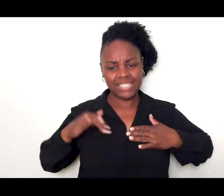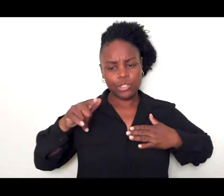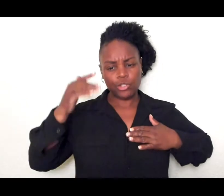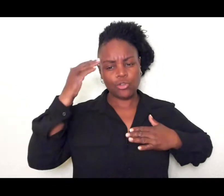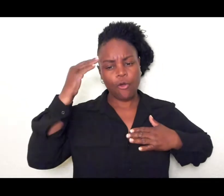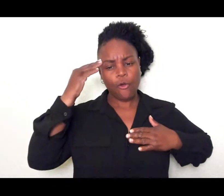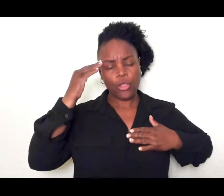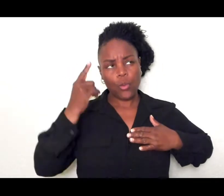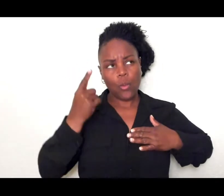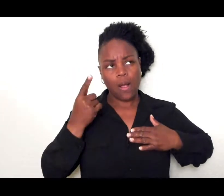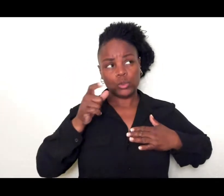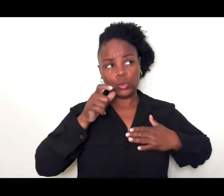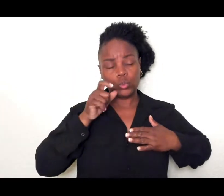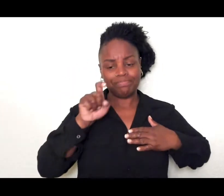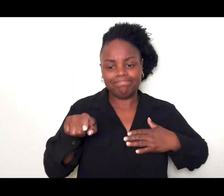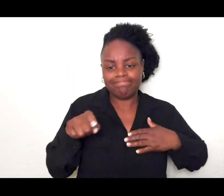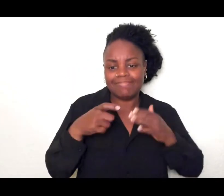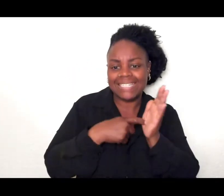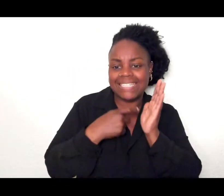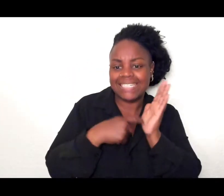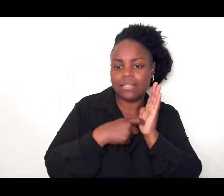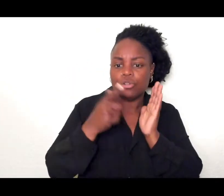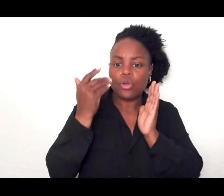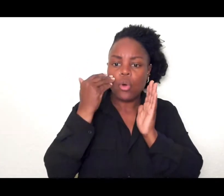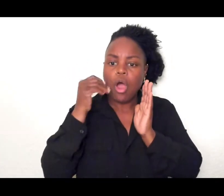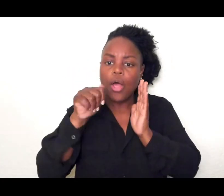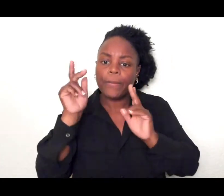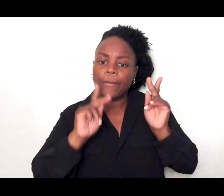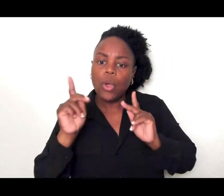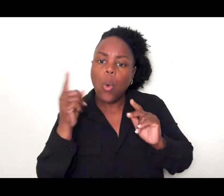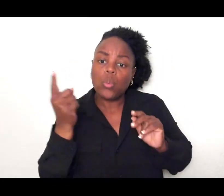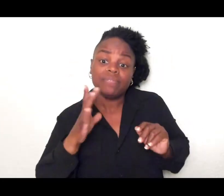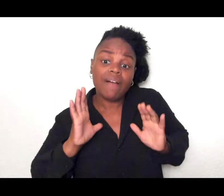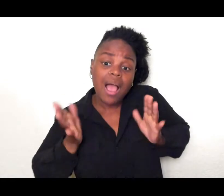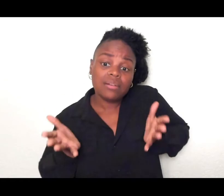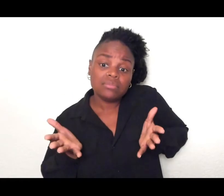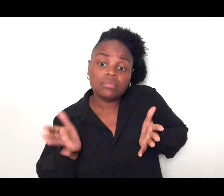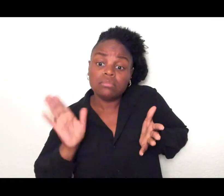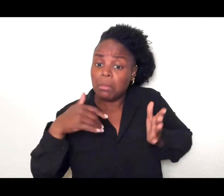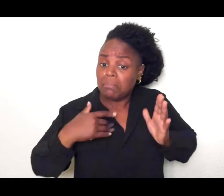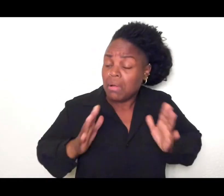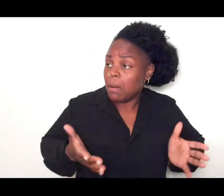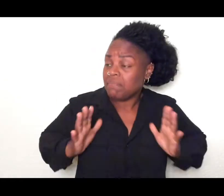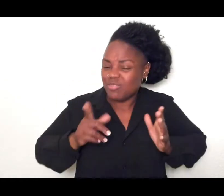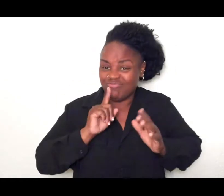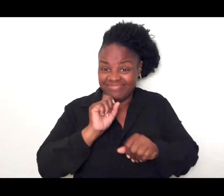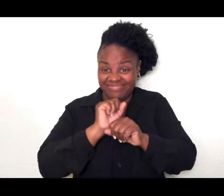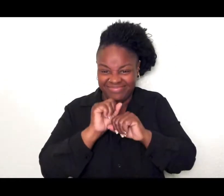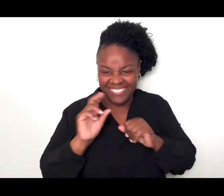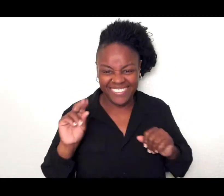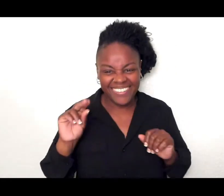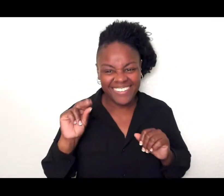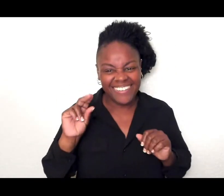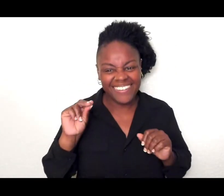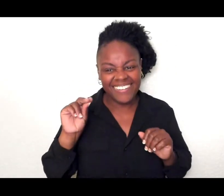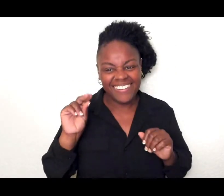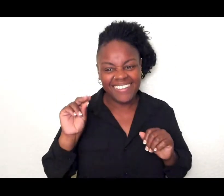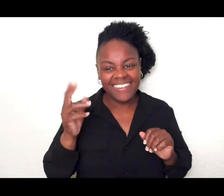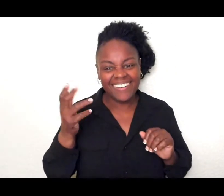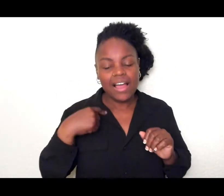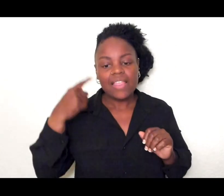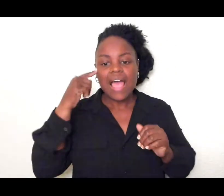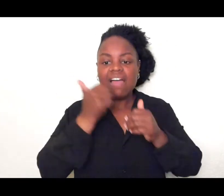supremacy and capitalism and every other systemic oppression. Everybody needs to eat. You know, everybody needs to go to the bathroom. These